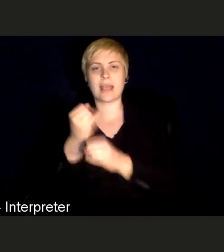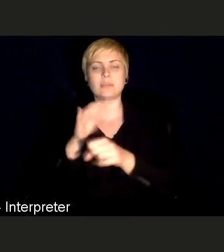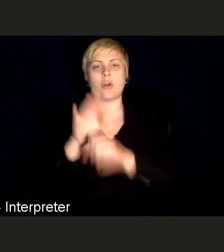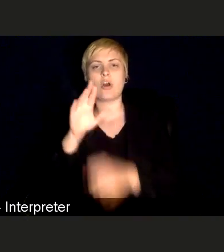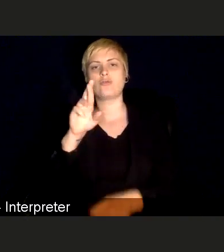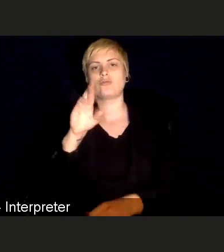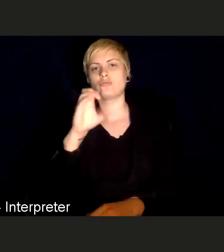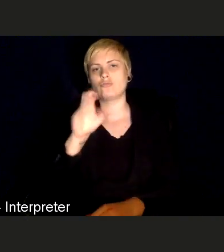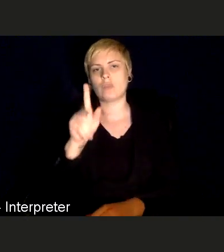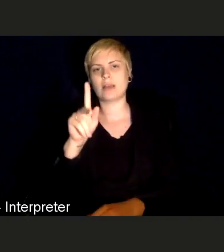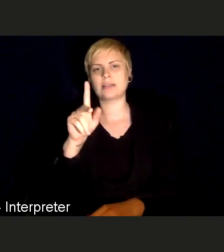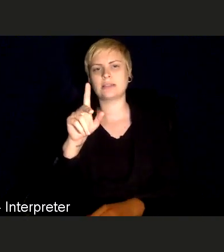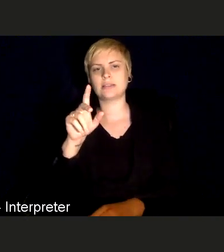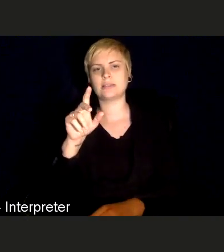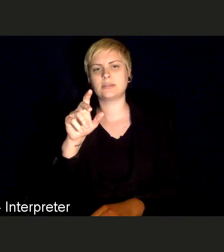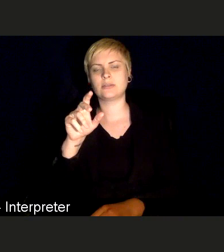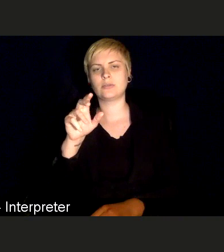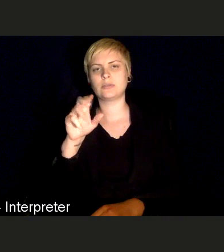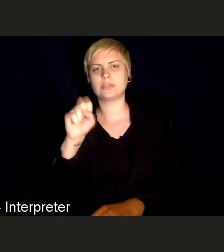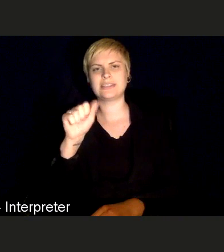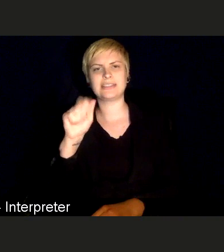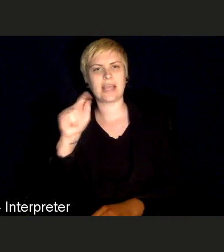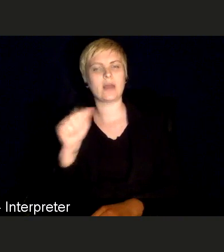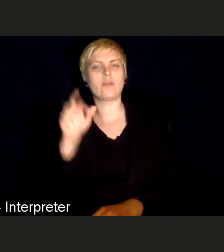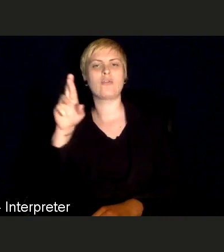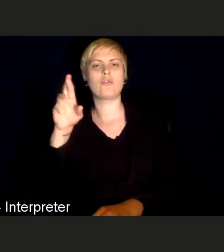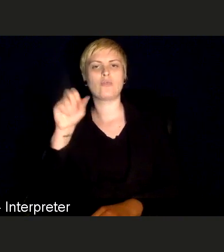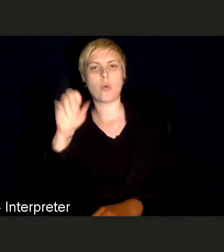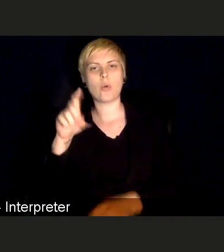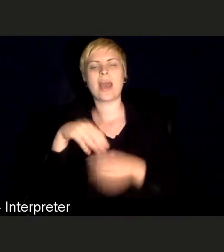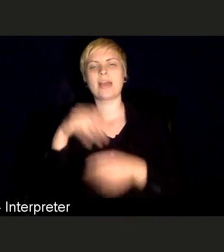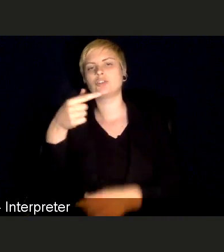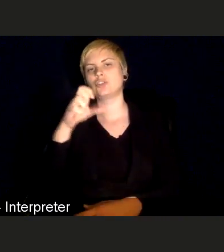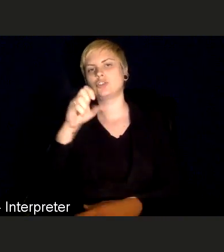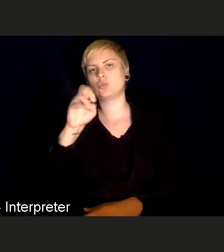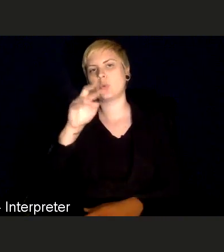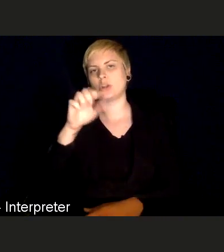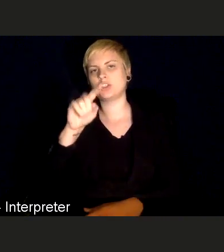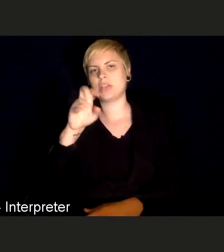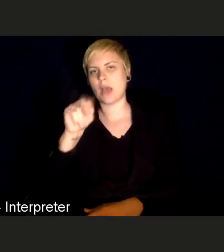our Georgetown location, and by specific